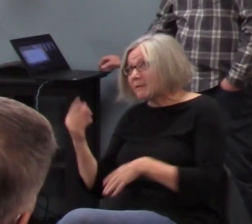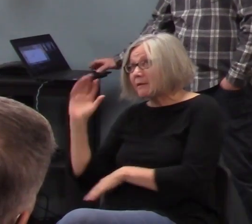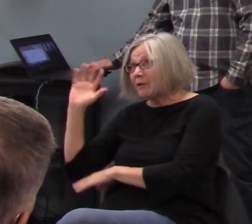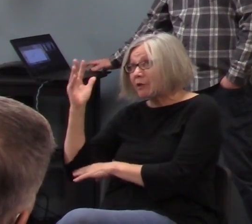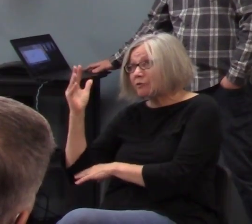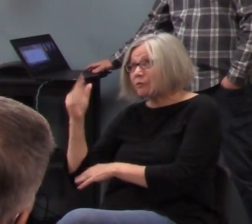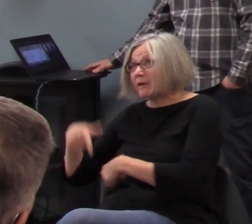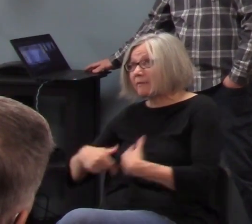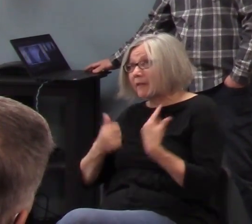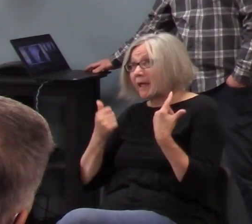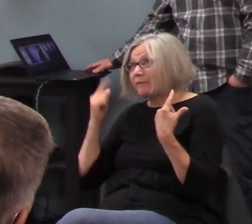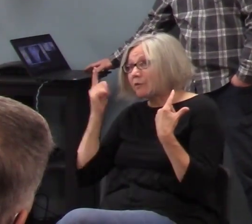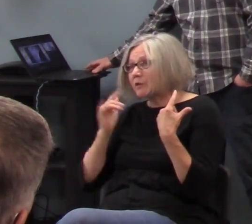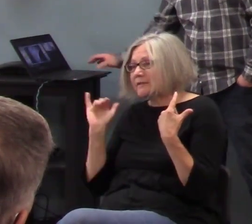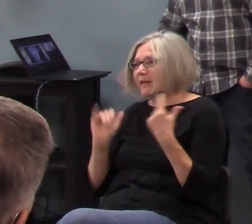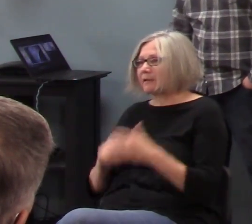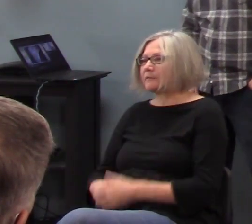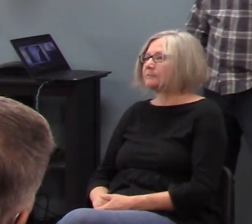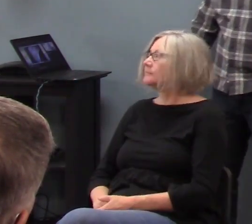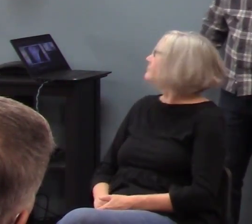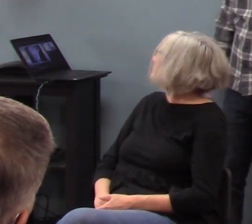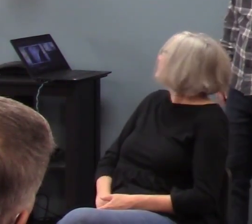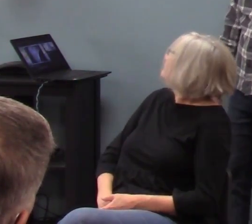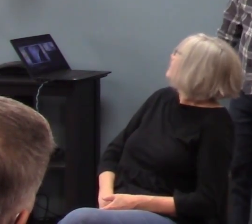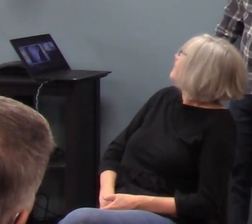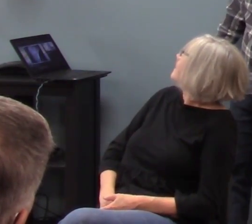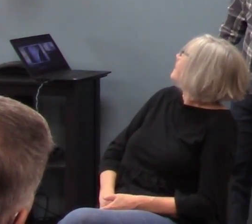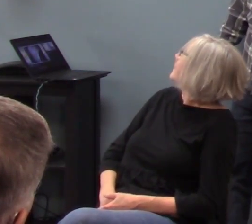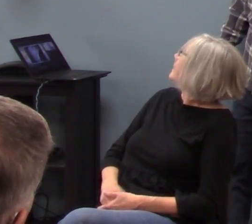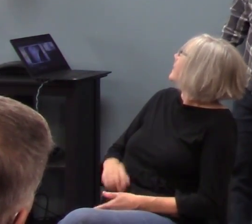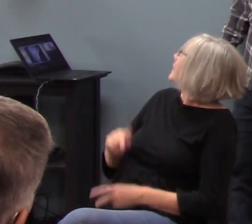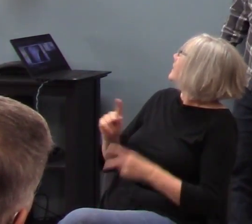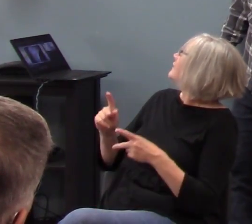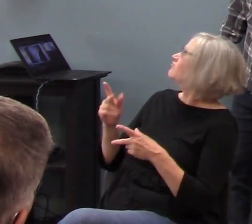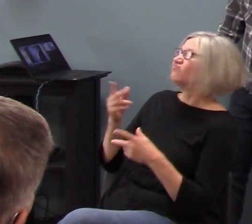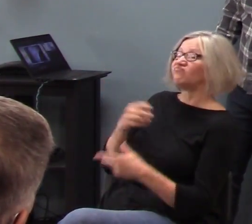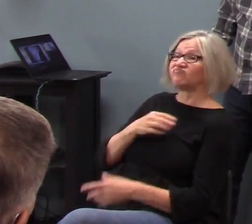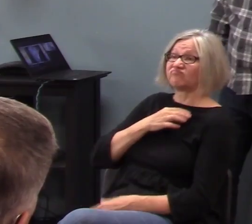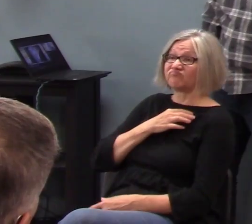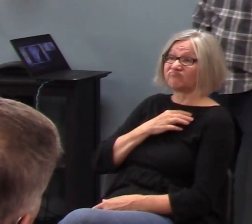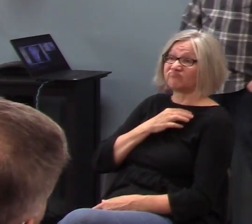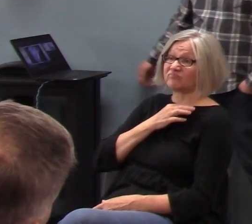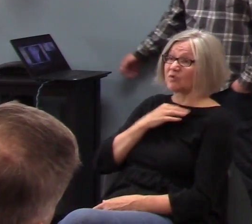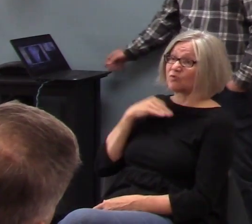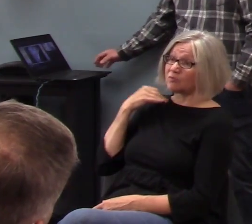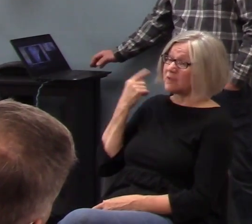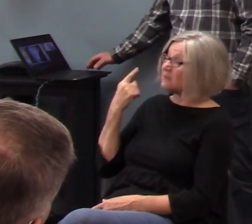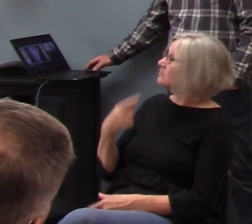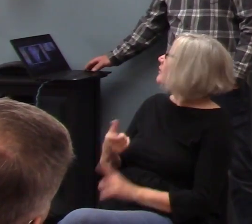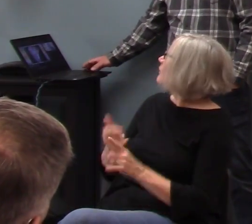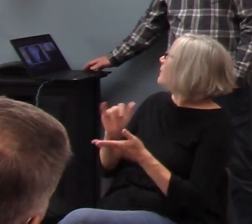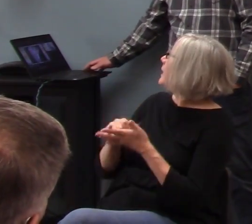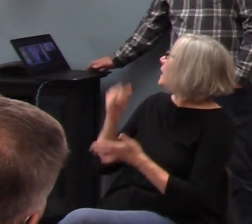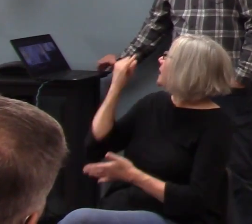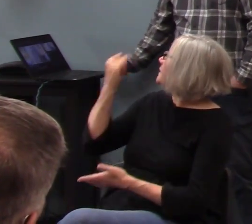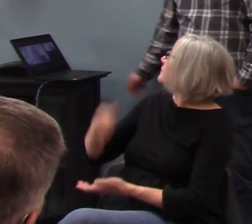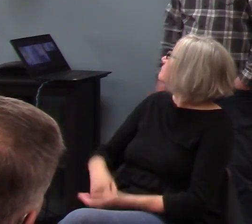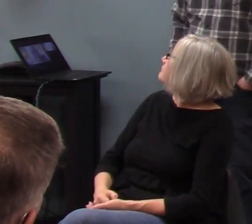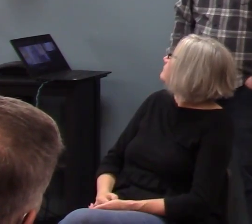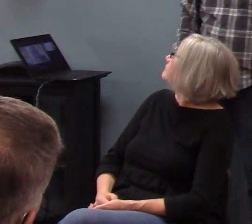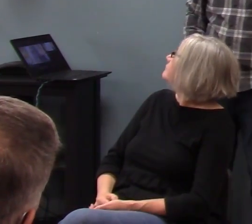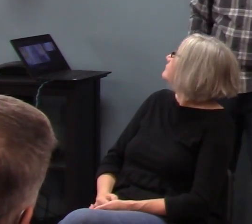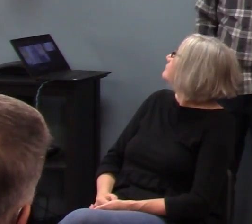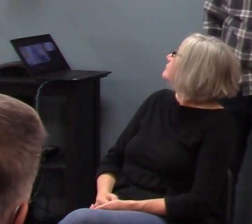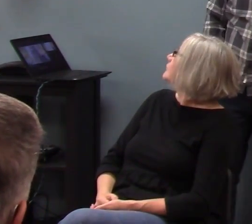looks like. People make like jewelry out of it.